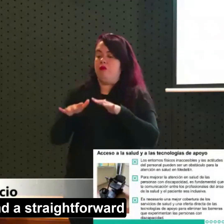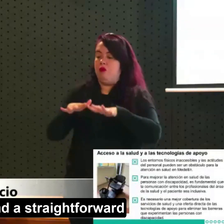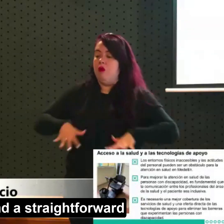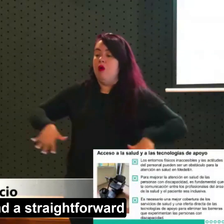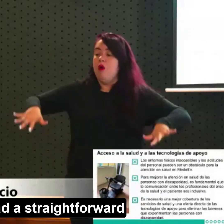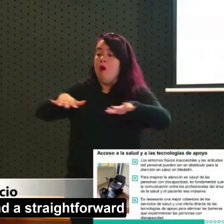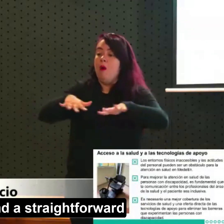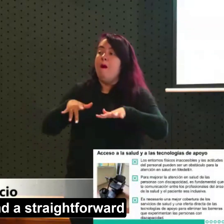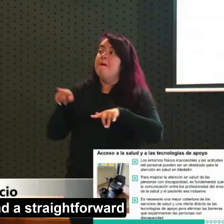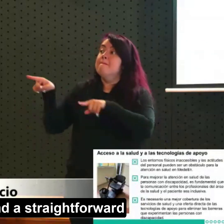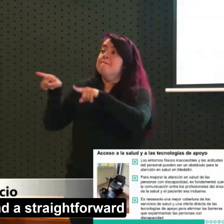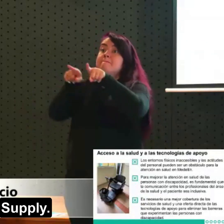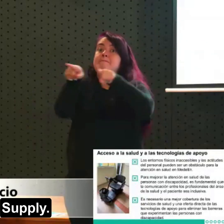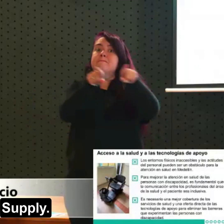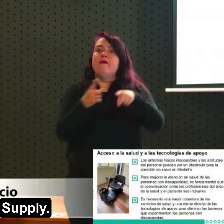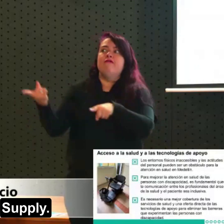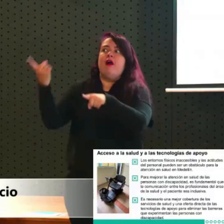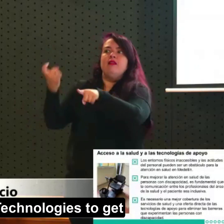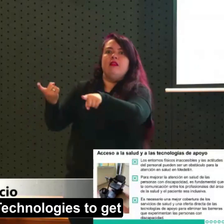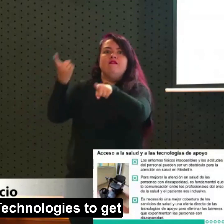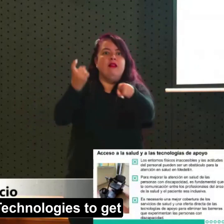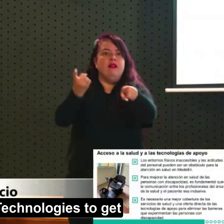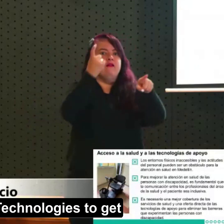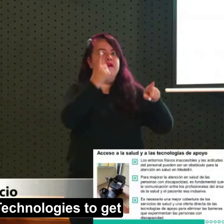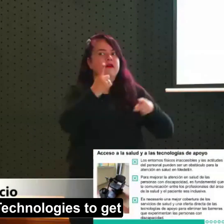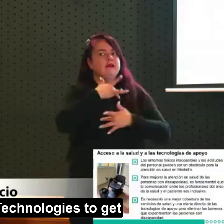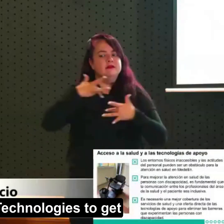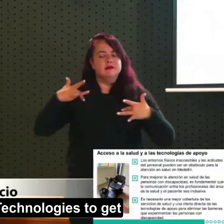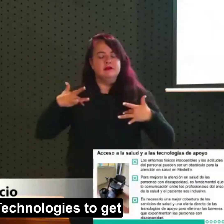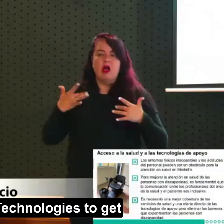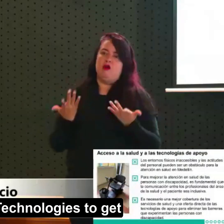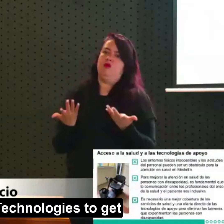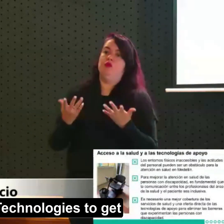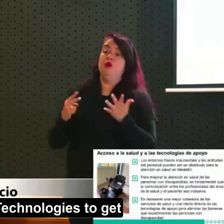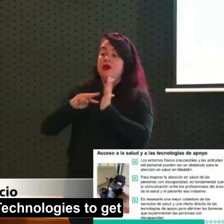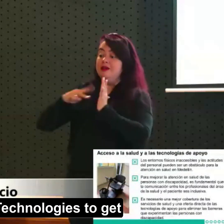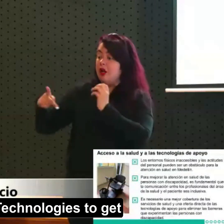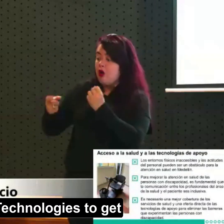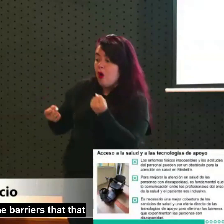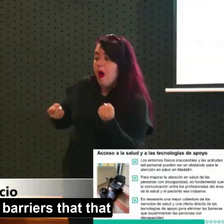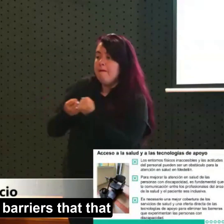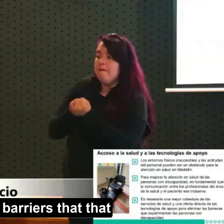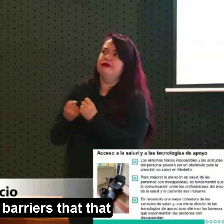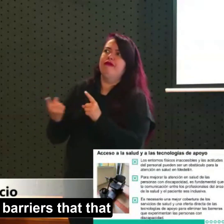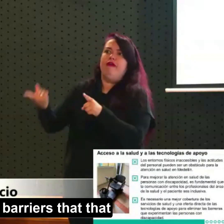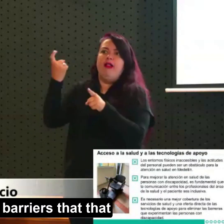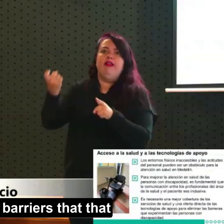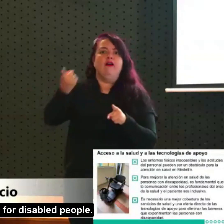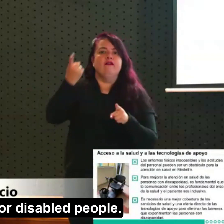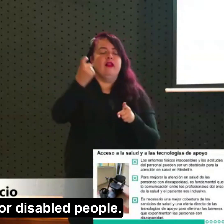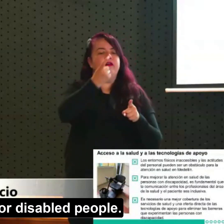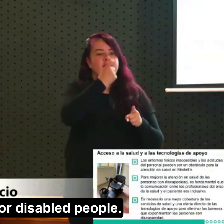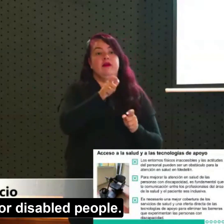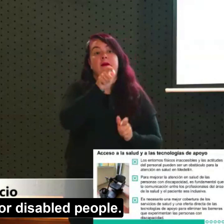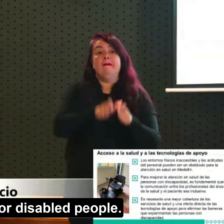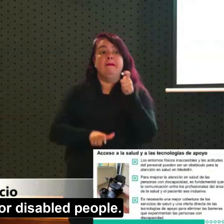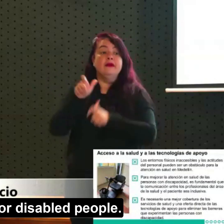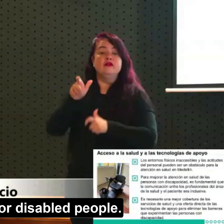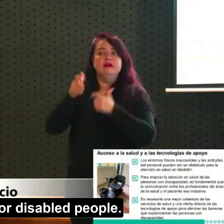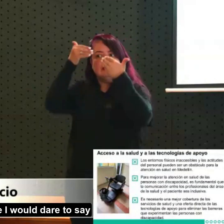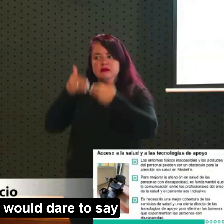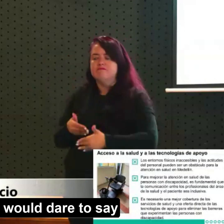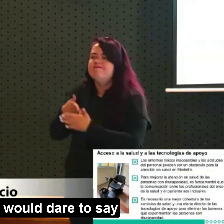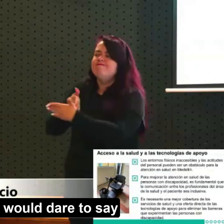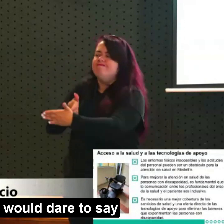and a straightforward supply of assistive technologies to get rid of the barriers that exist for